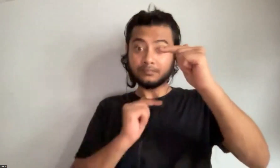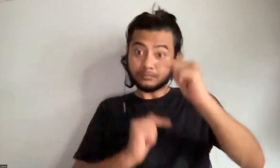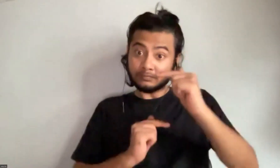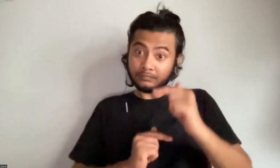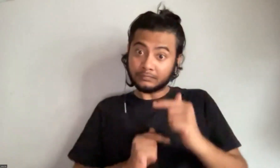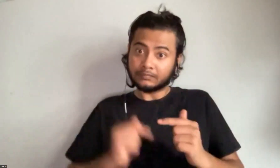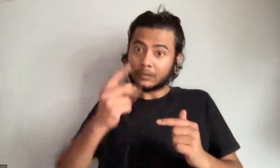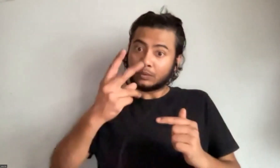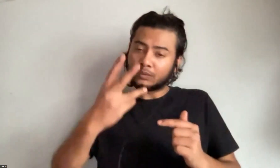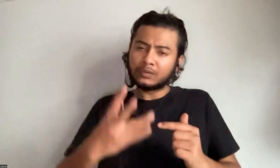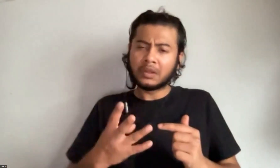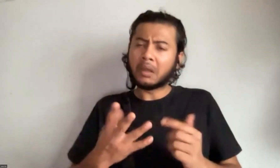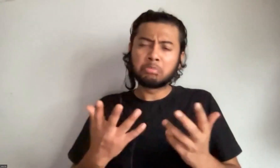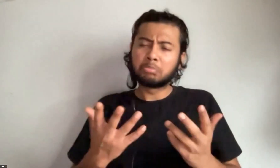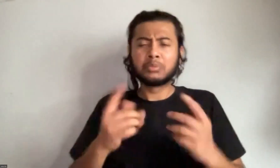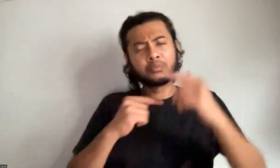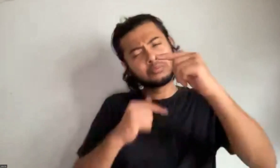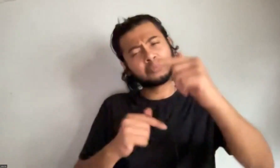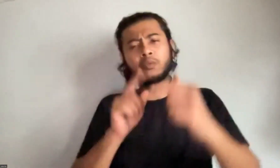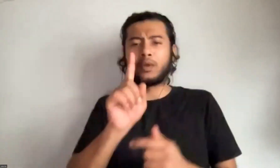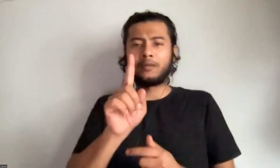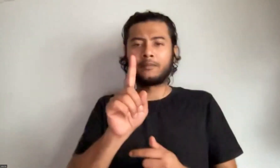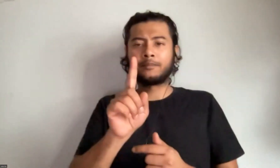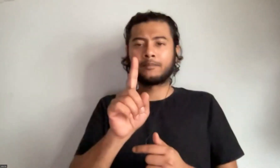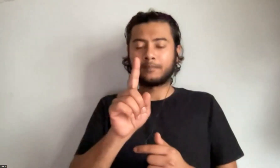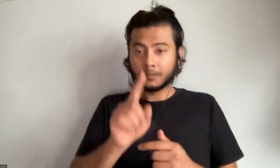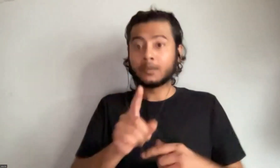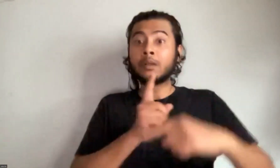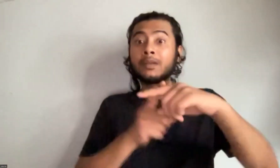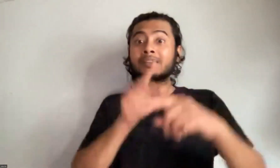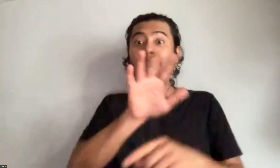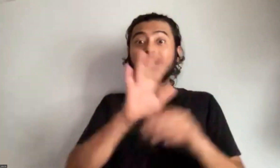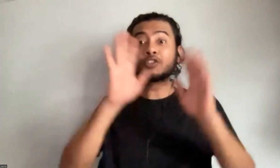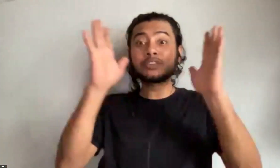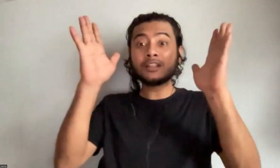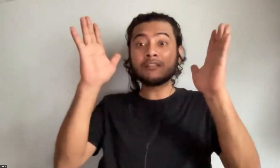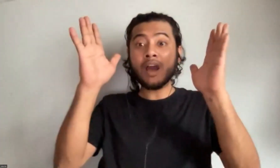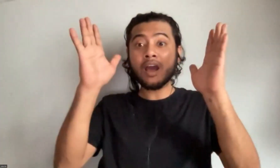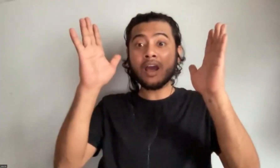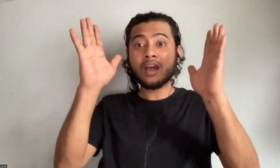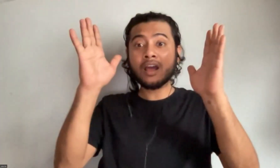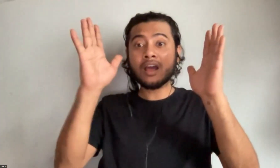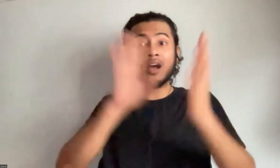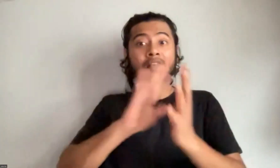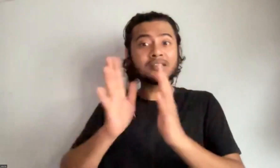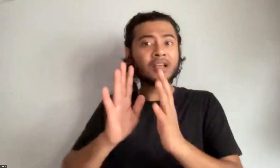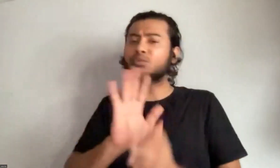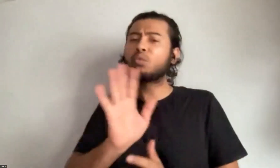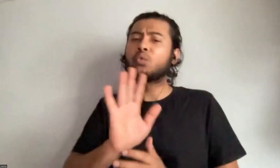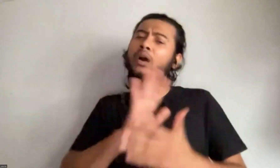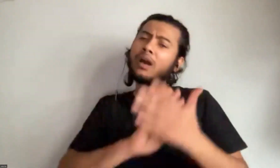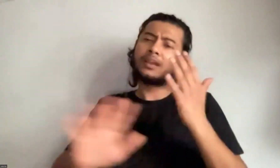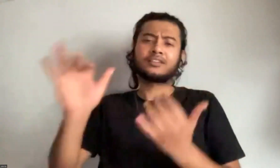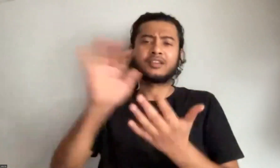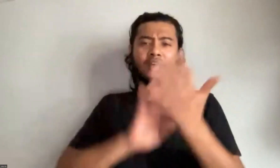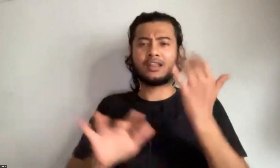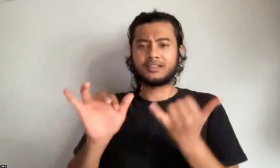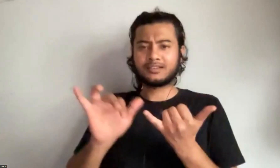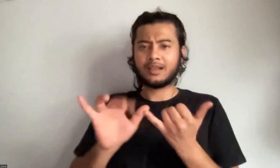times, and no need to do the Panchatattva. So you can just record it once and send it to me, because we are planning